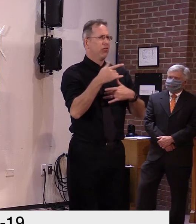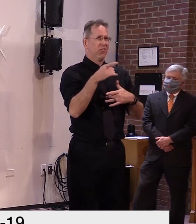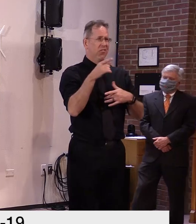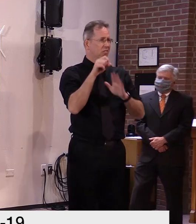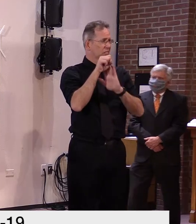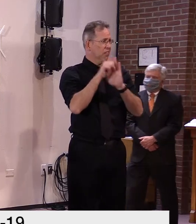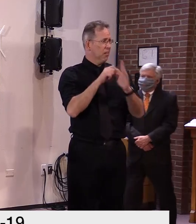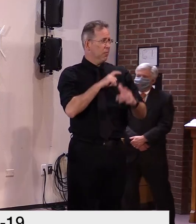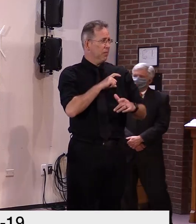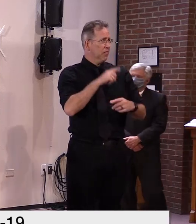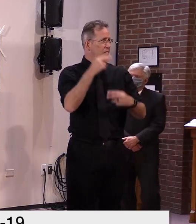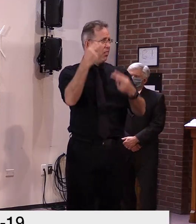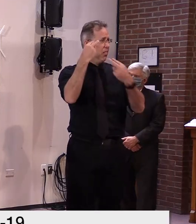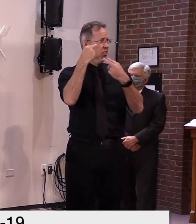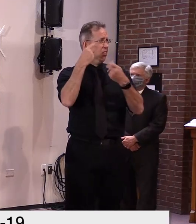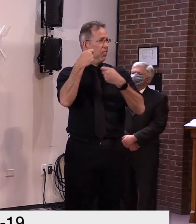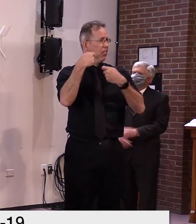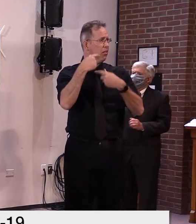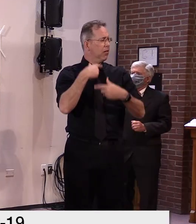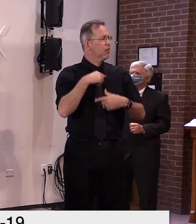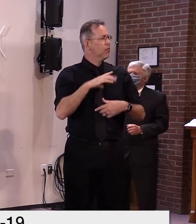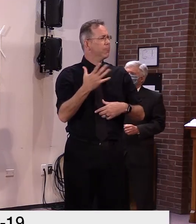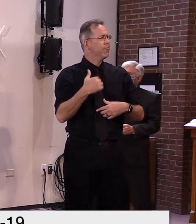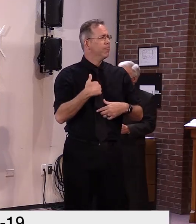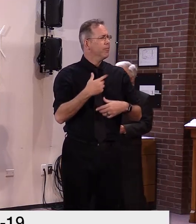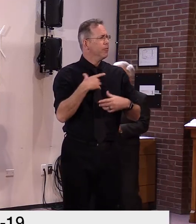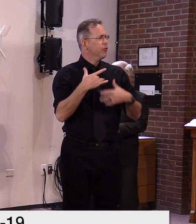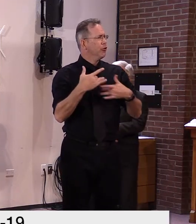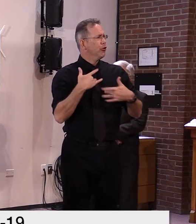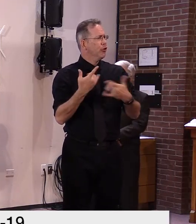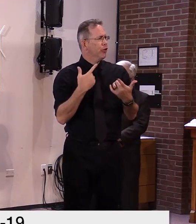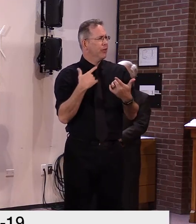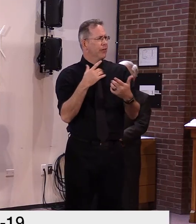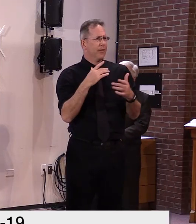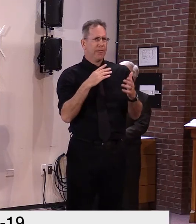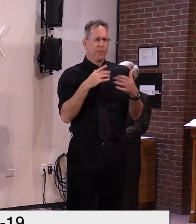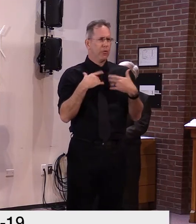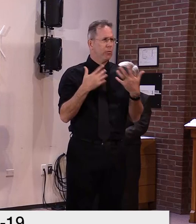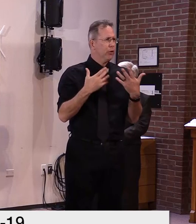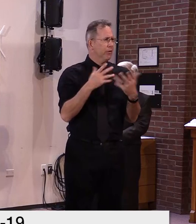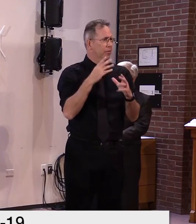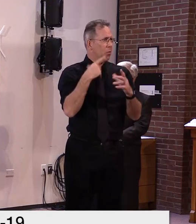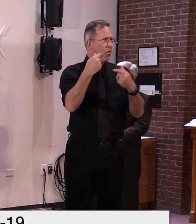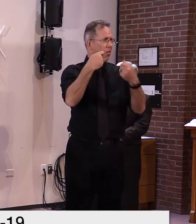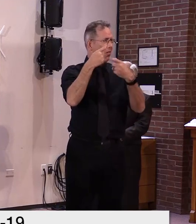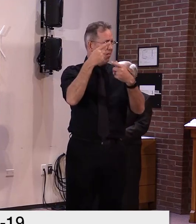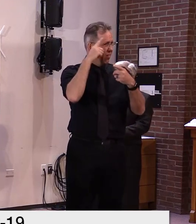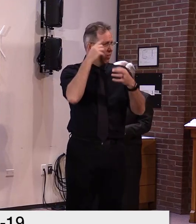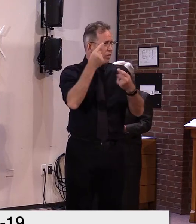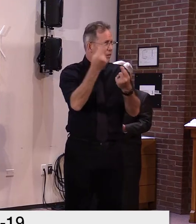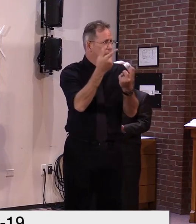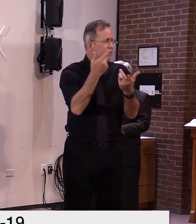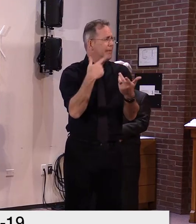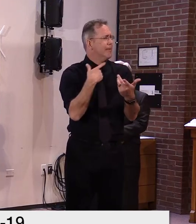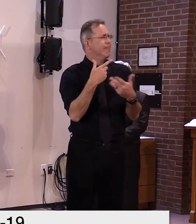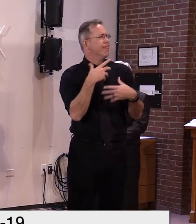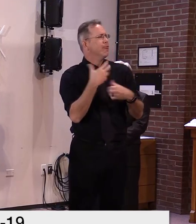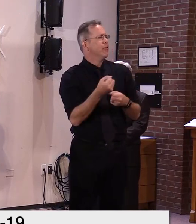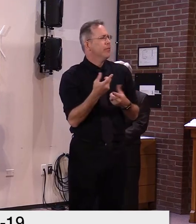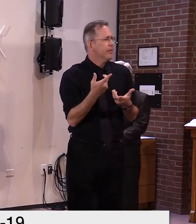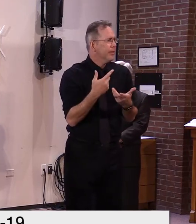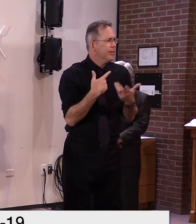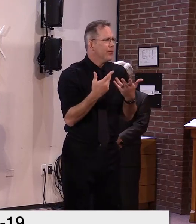evaluated? I'm going to let Dr. Levine wants to, is this on this subject? Oh, the hospitalization.